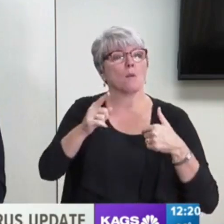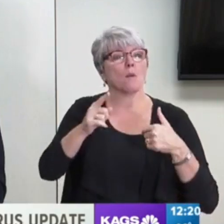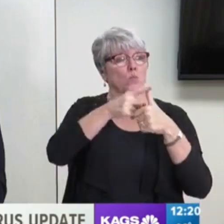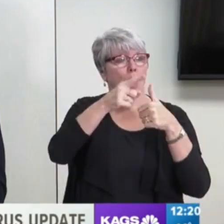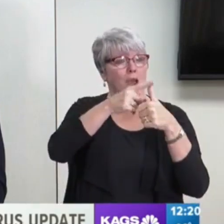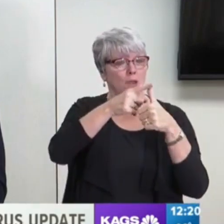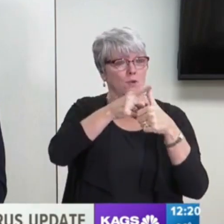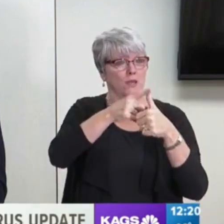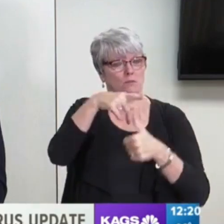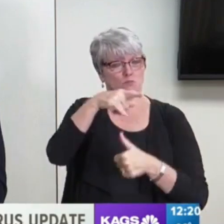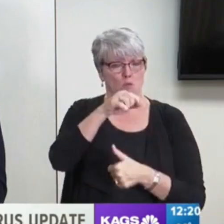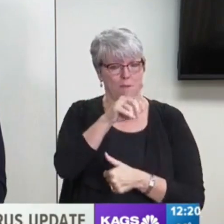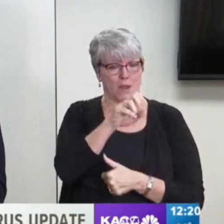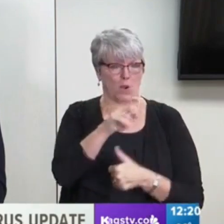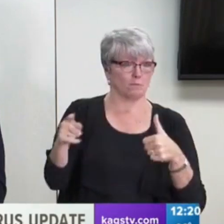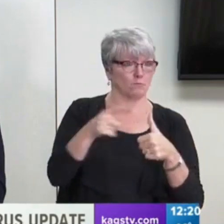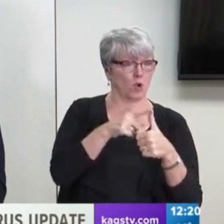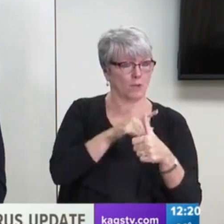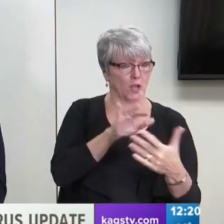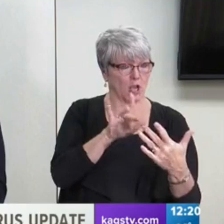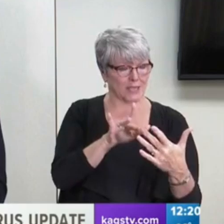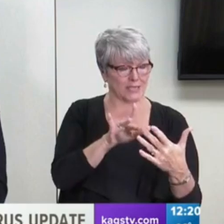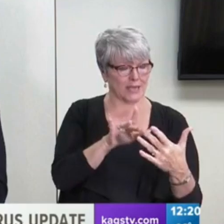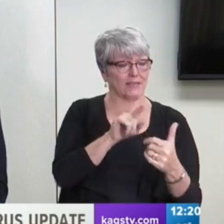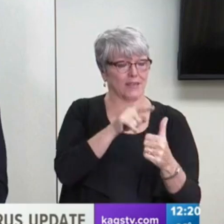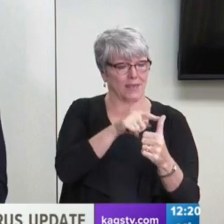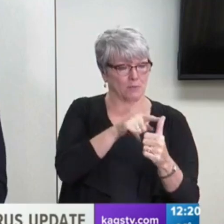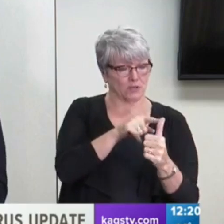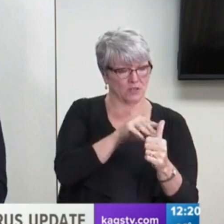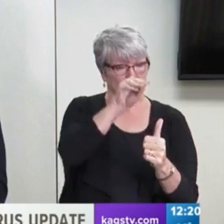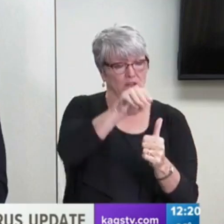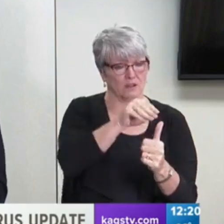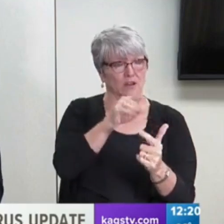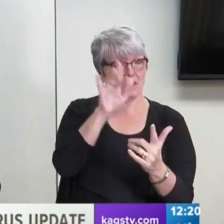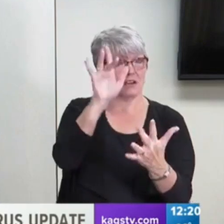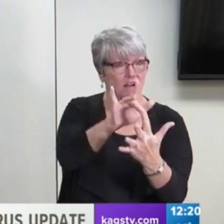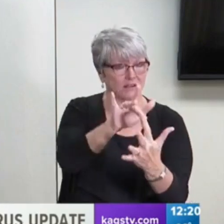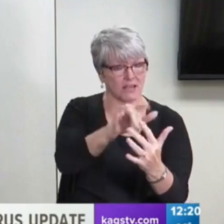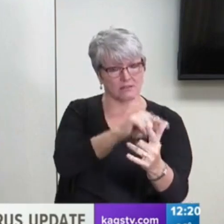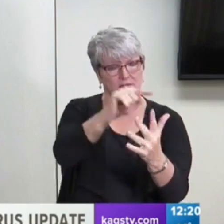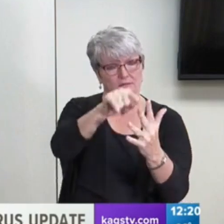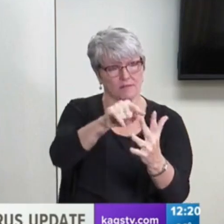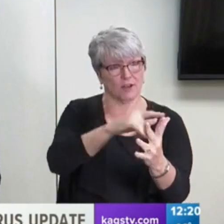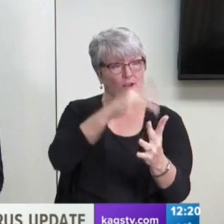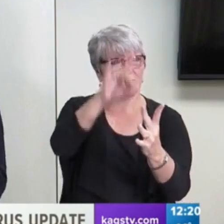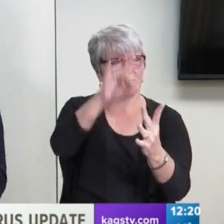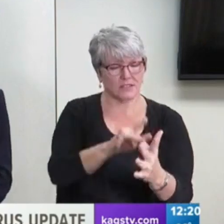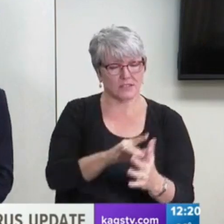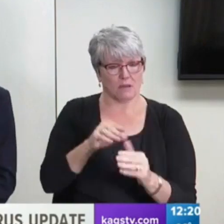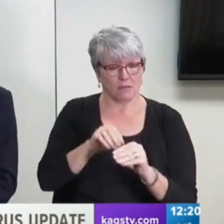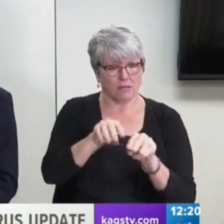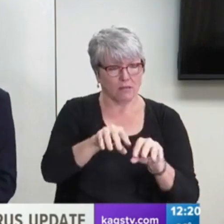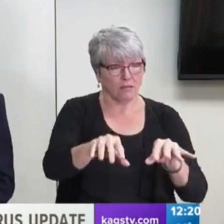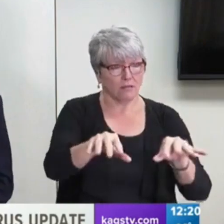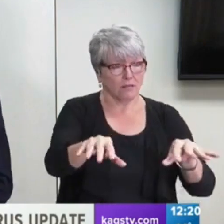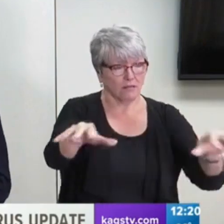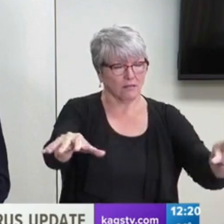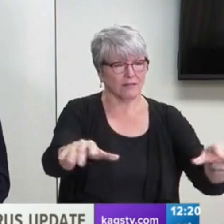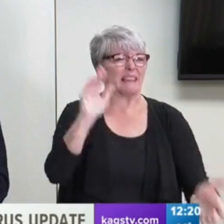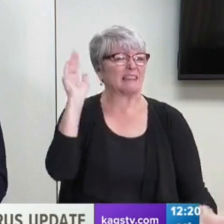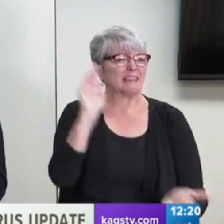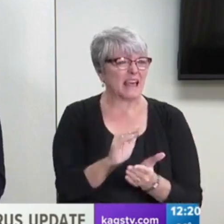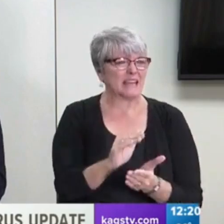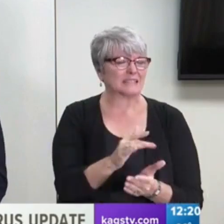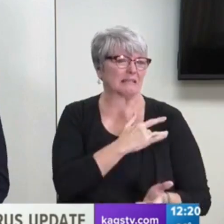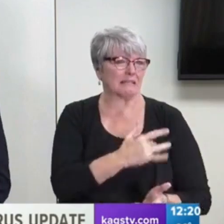contact, a first contact. A contact of a contact of a contact, you can start to see how this becomes less and less likely that we are